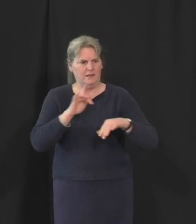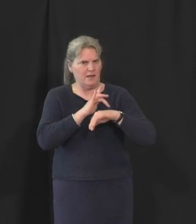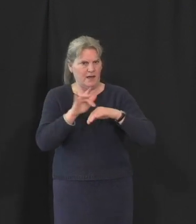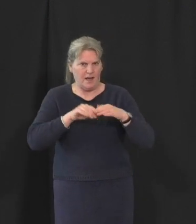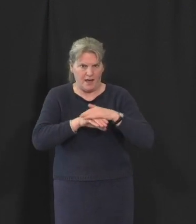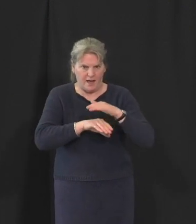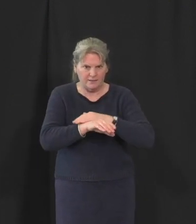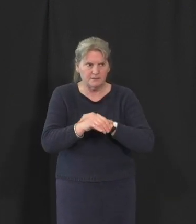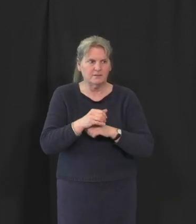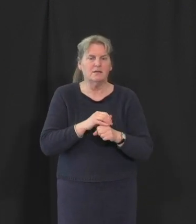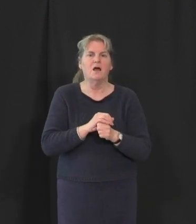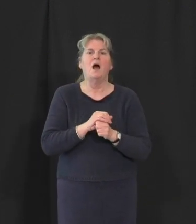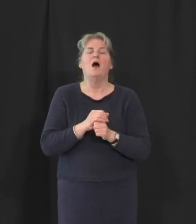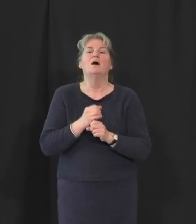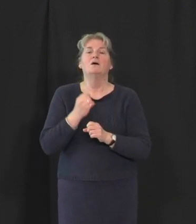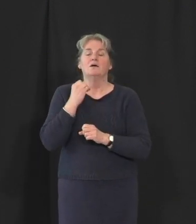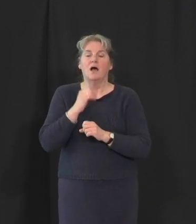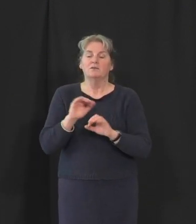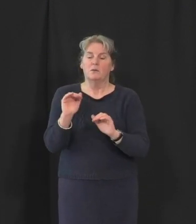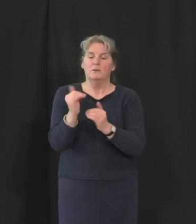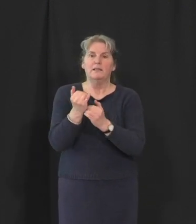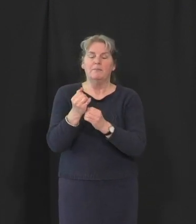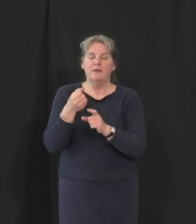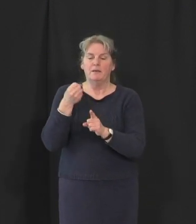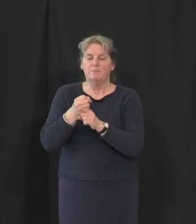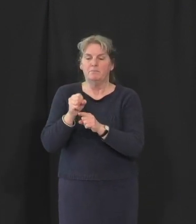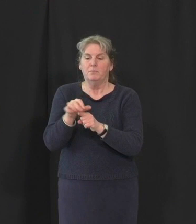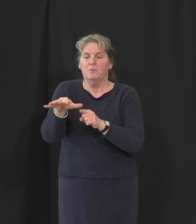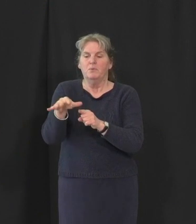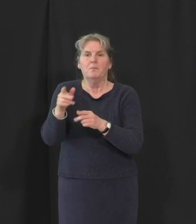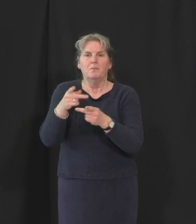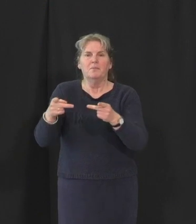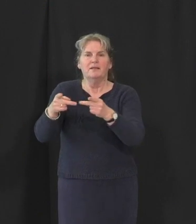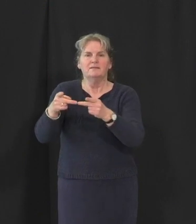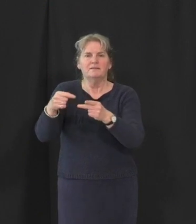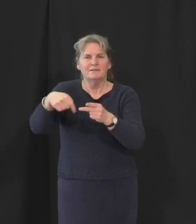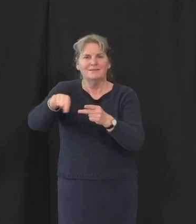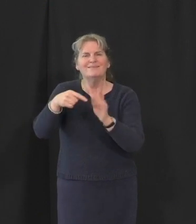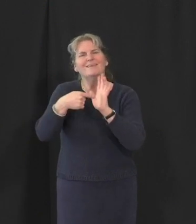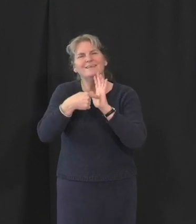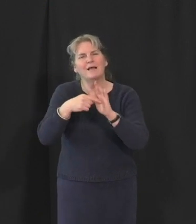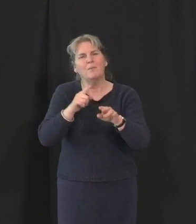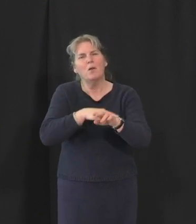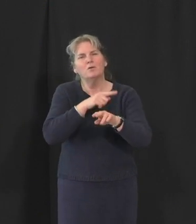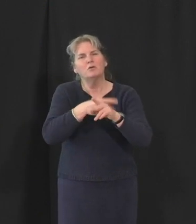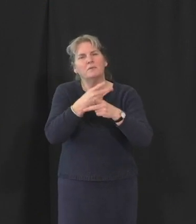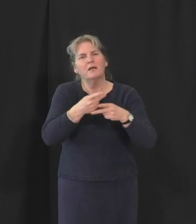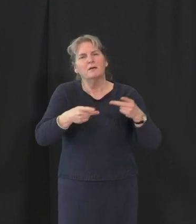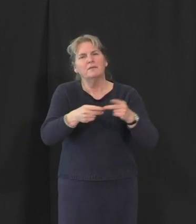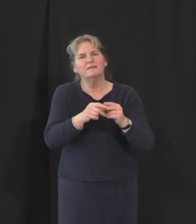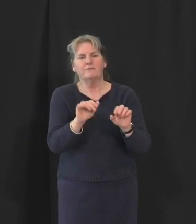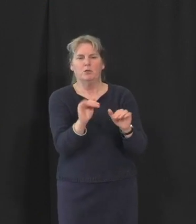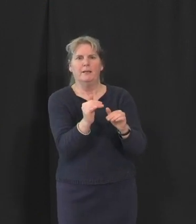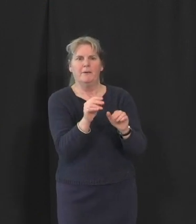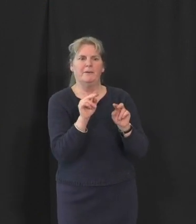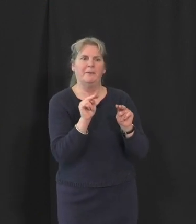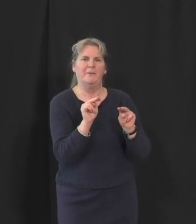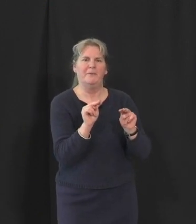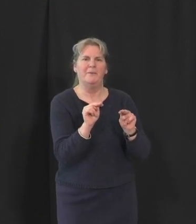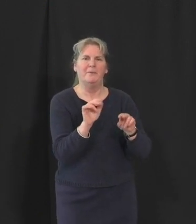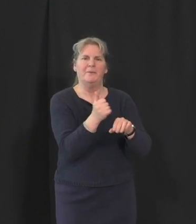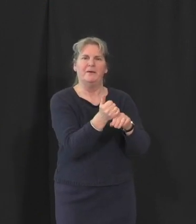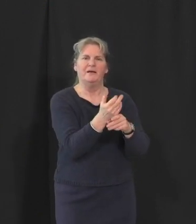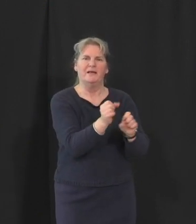have outbreak risks minimized in high vulnerability settings, such as long-term care, that